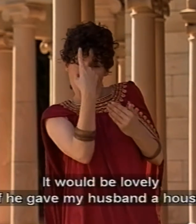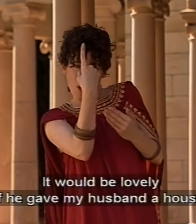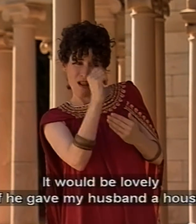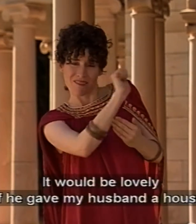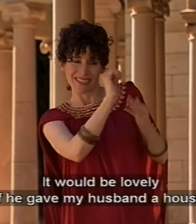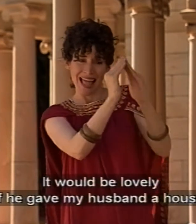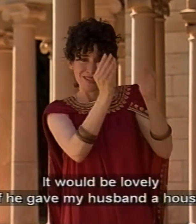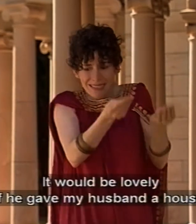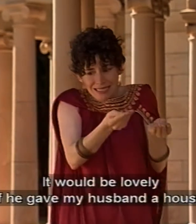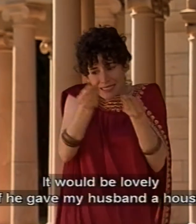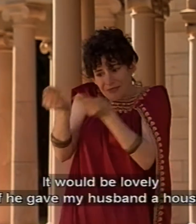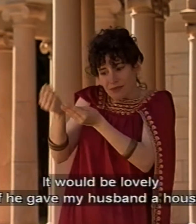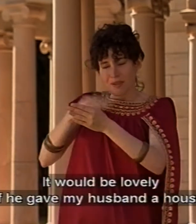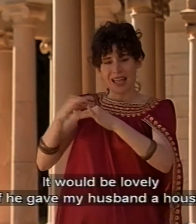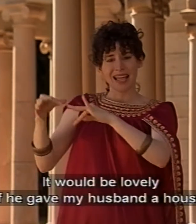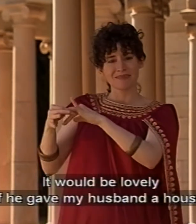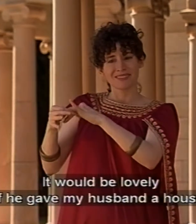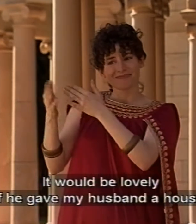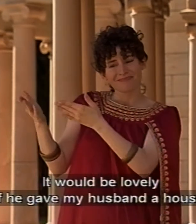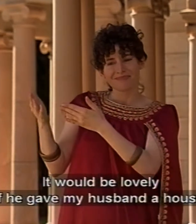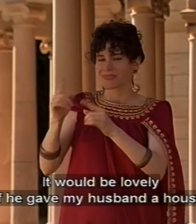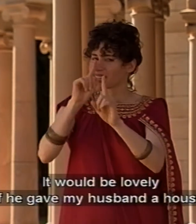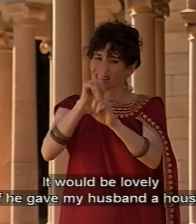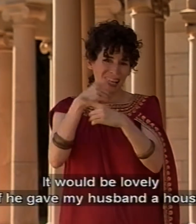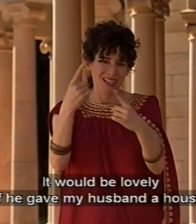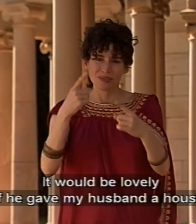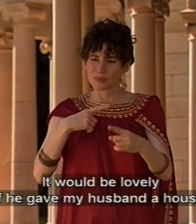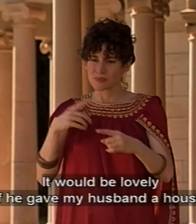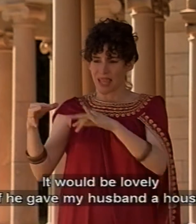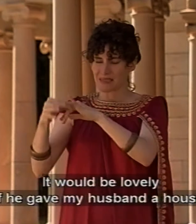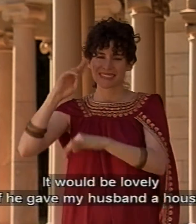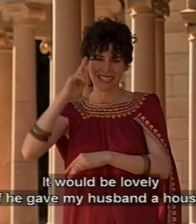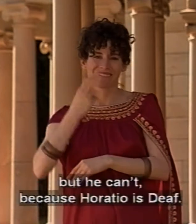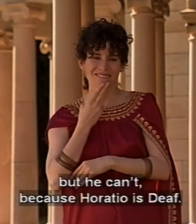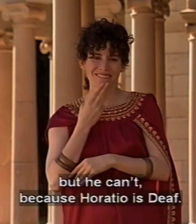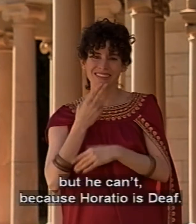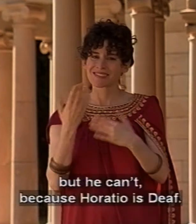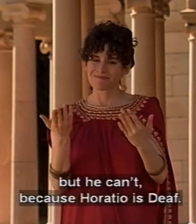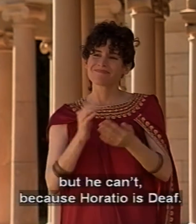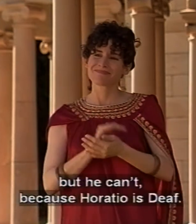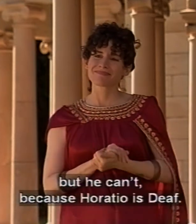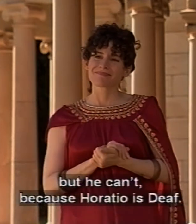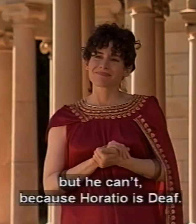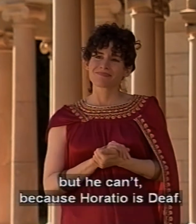It would be lovely if he could give one of his houses to my husband, but he can't because he's deaf.